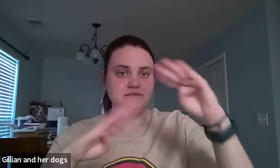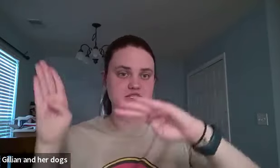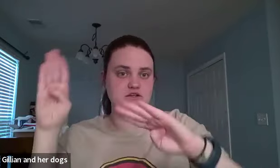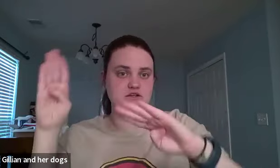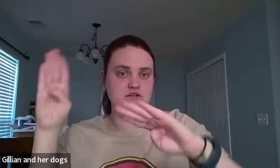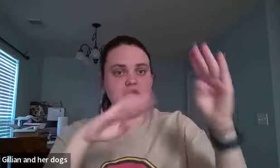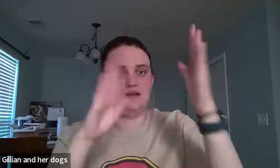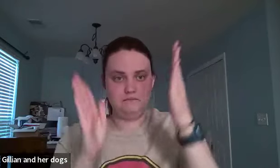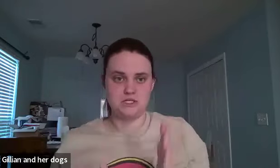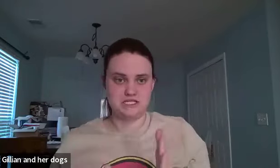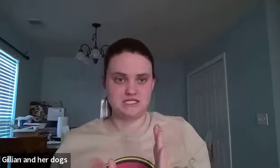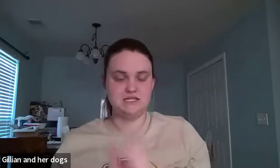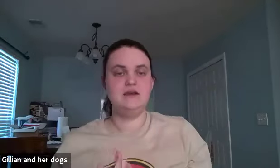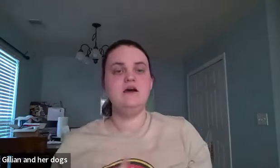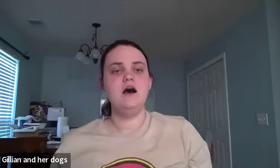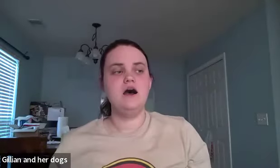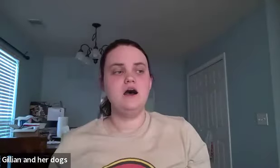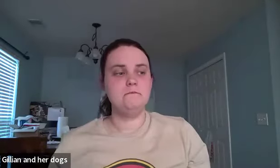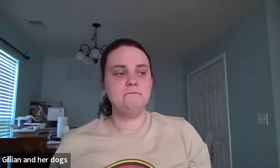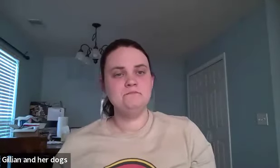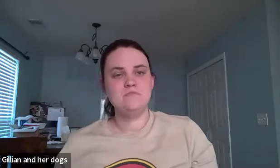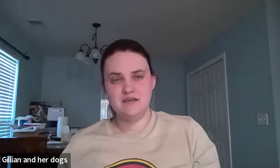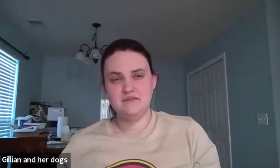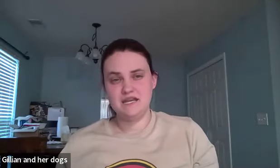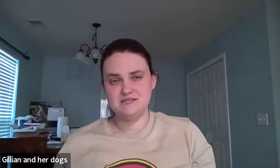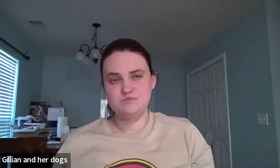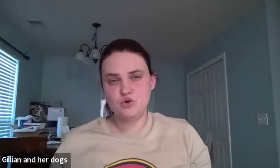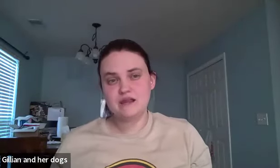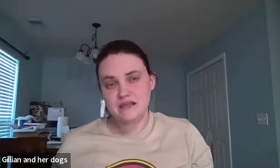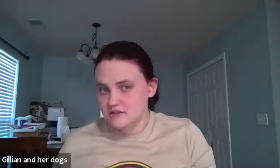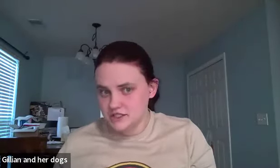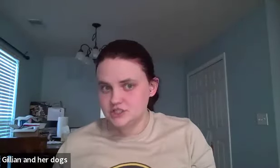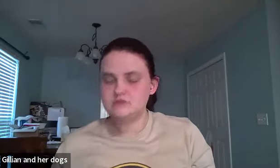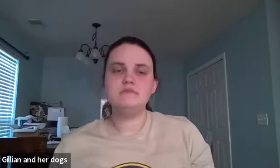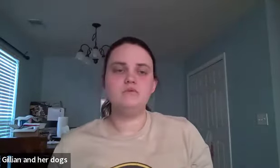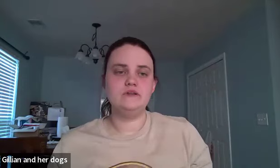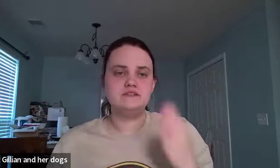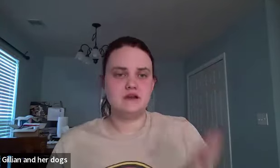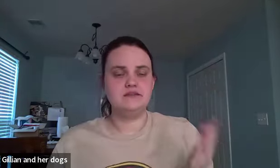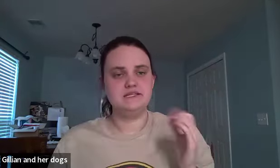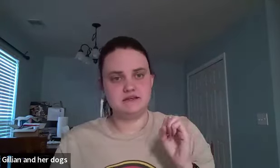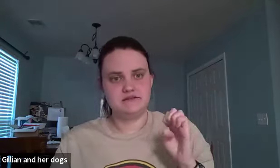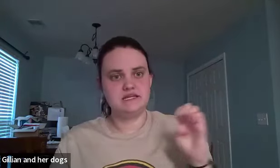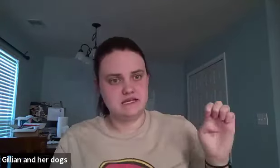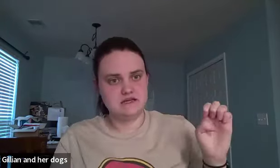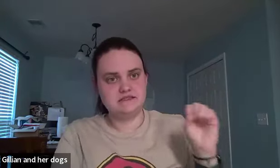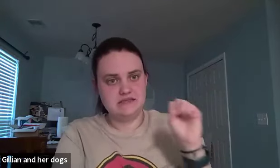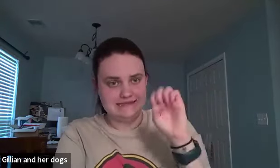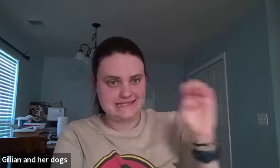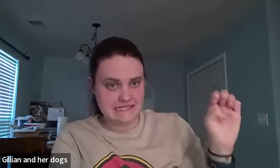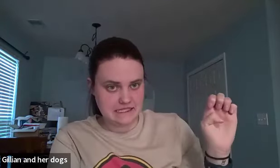the bees going in person. Again, that is more English with signing that